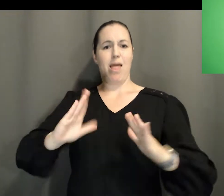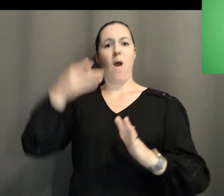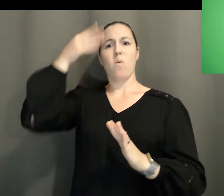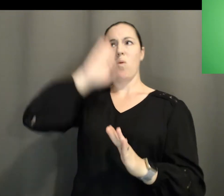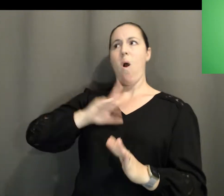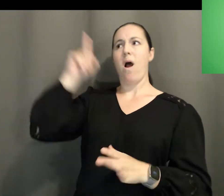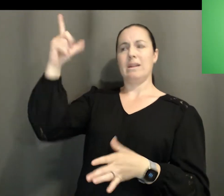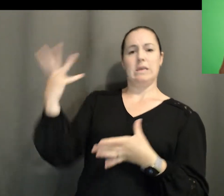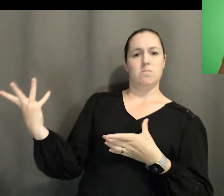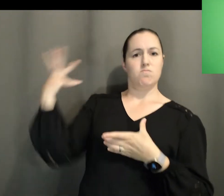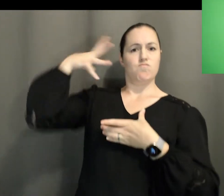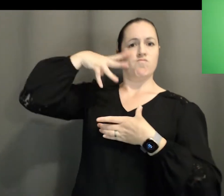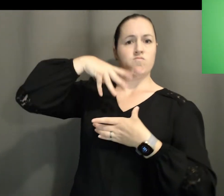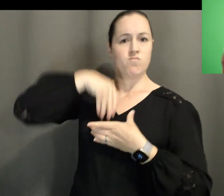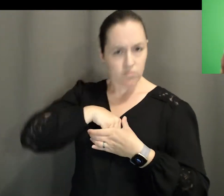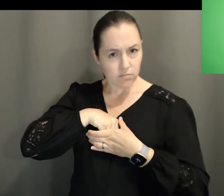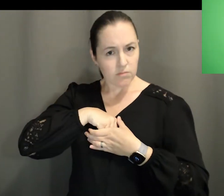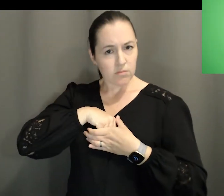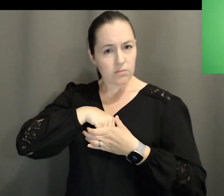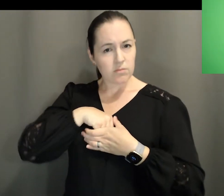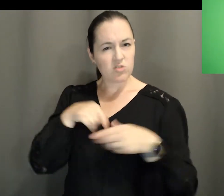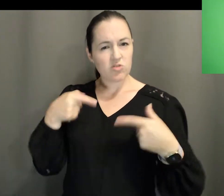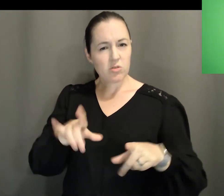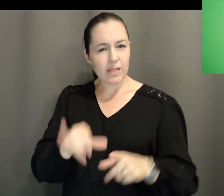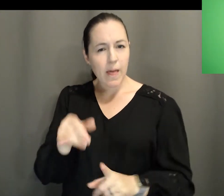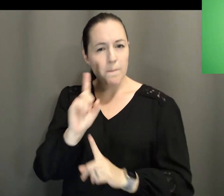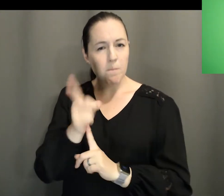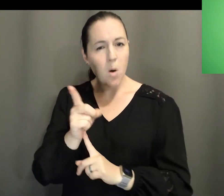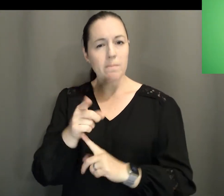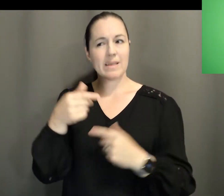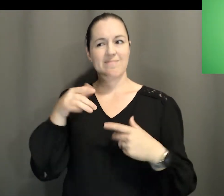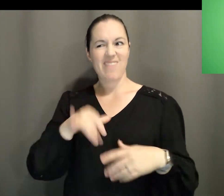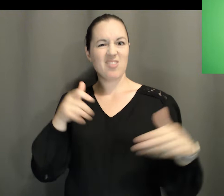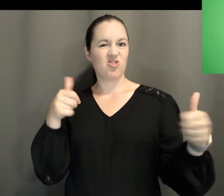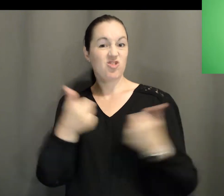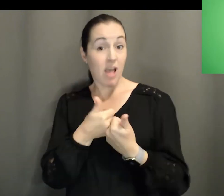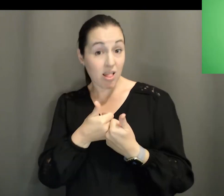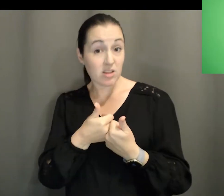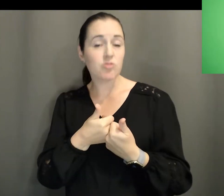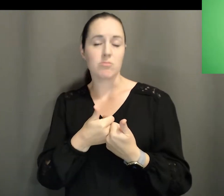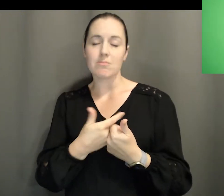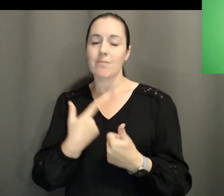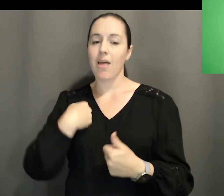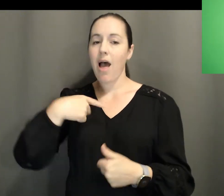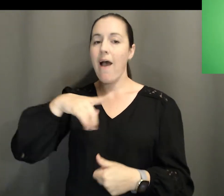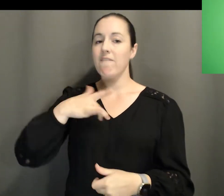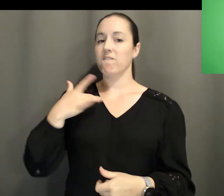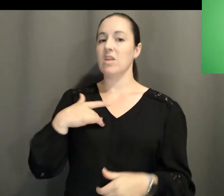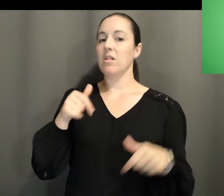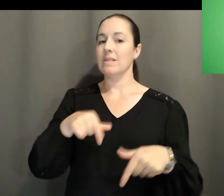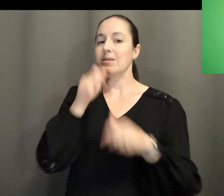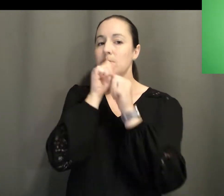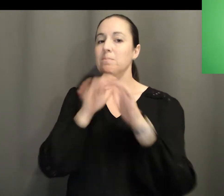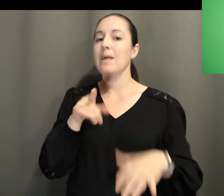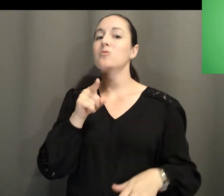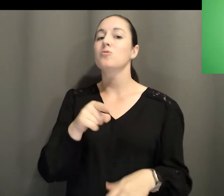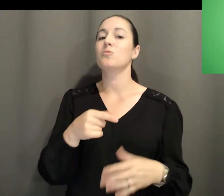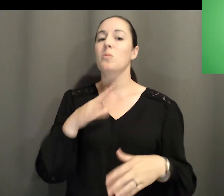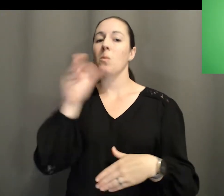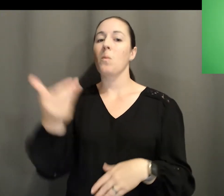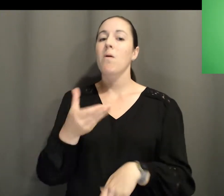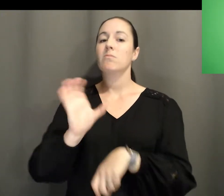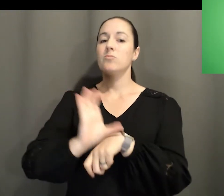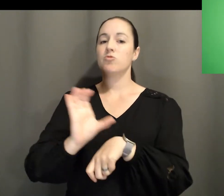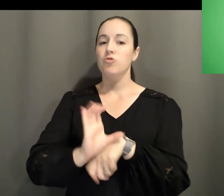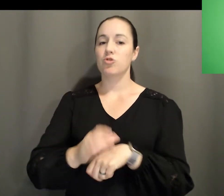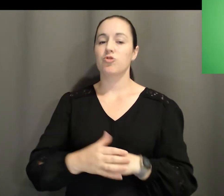that, how to let him be within you for those moments of challenges, then I think this